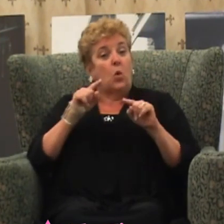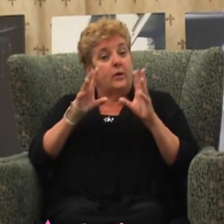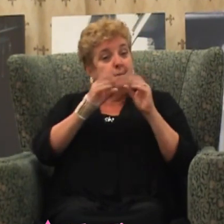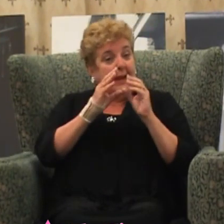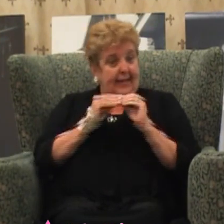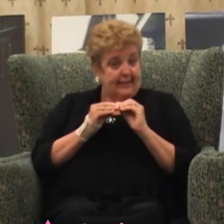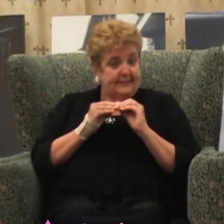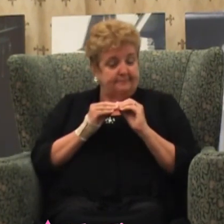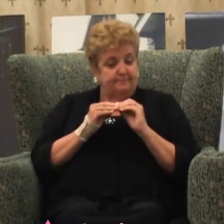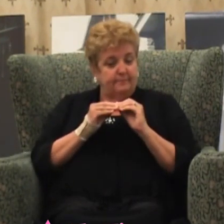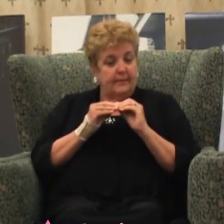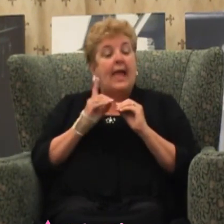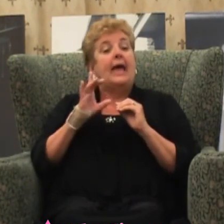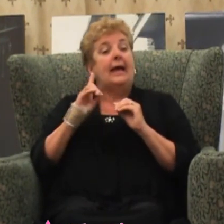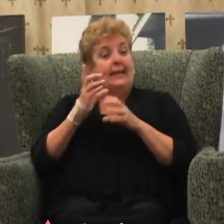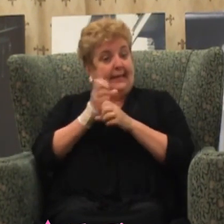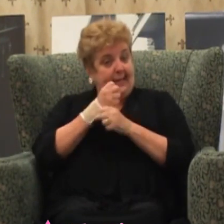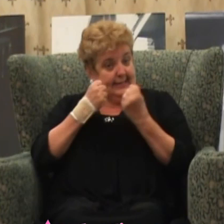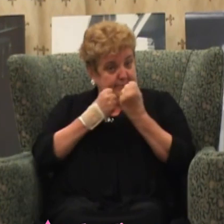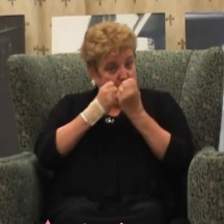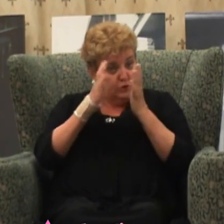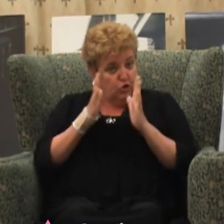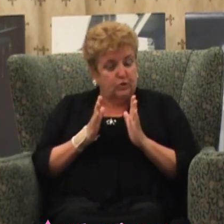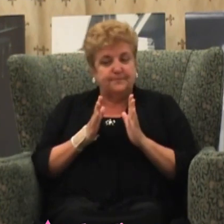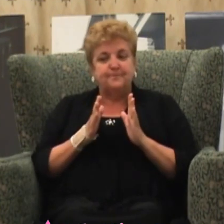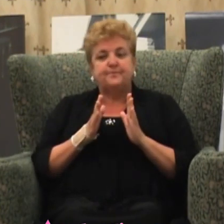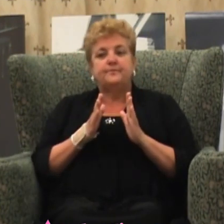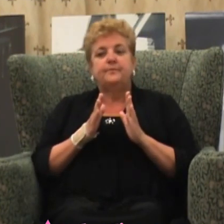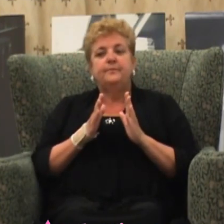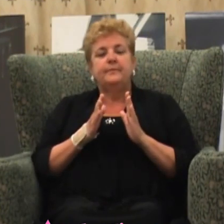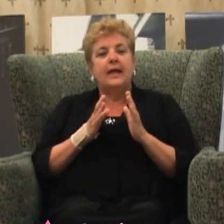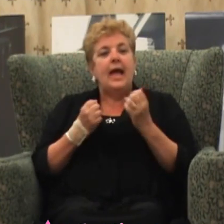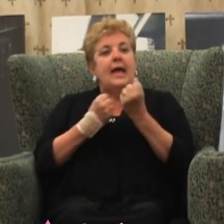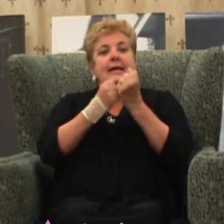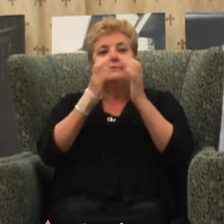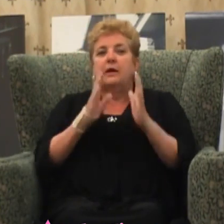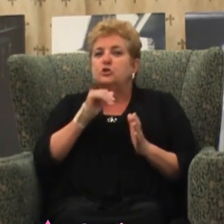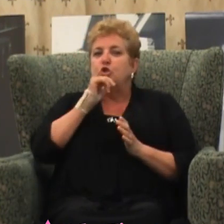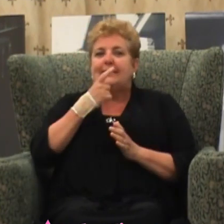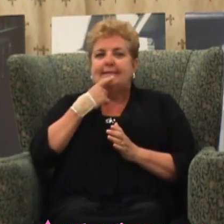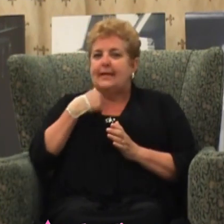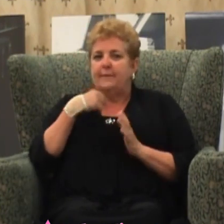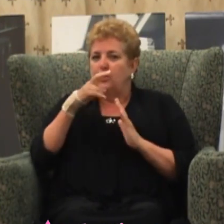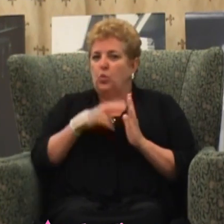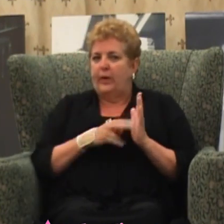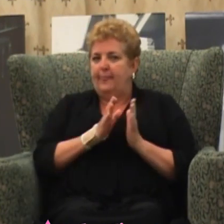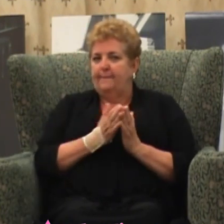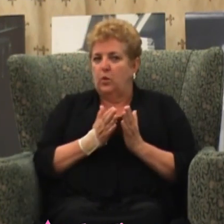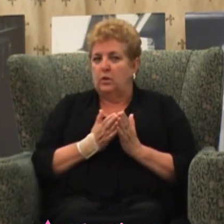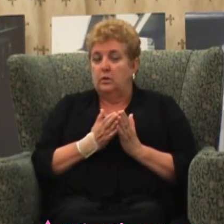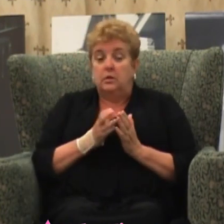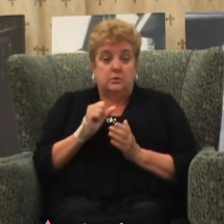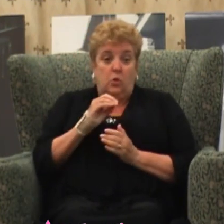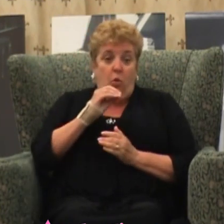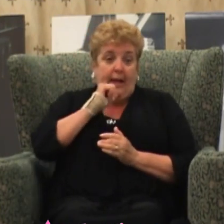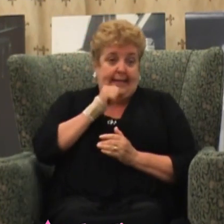I got a sponsor, and the sponsor hadn't told me to read the book, so I didn't read the book. But